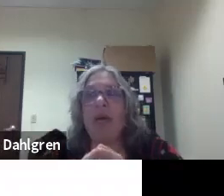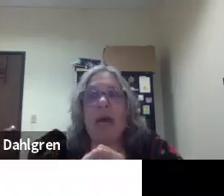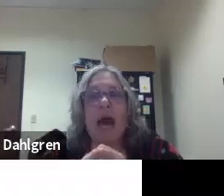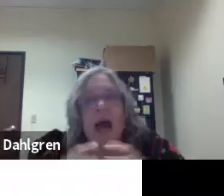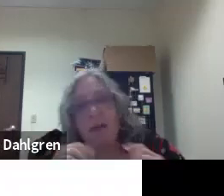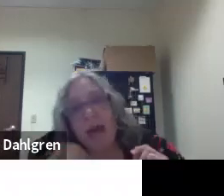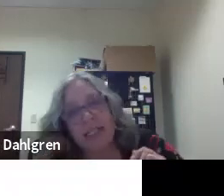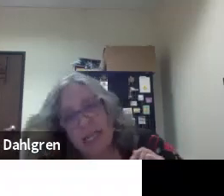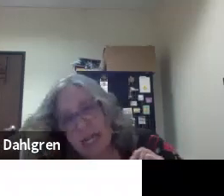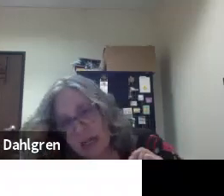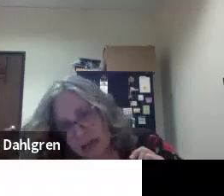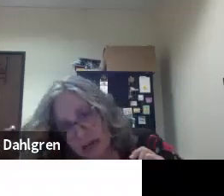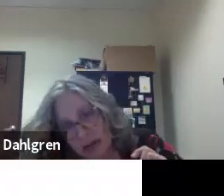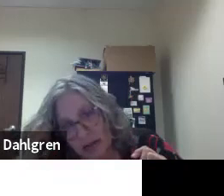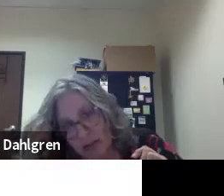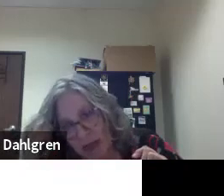help.